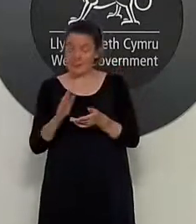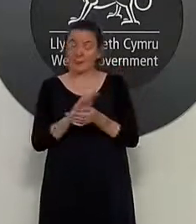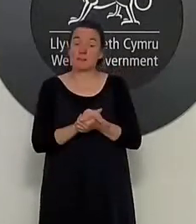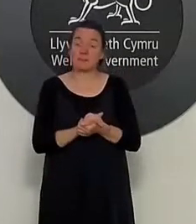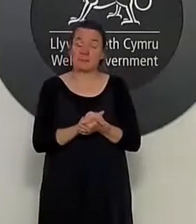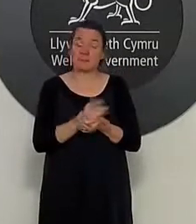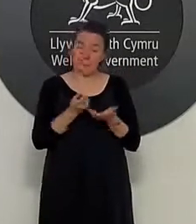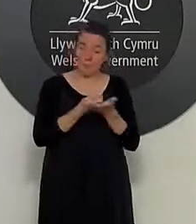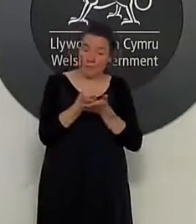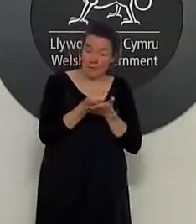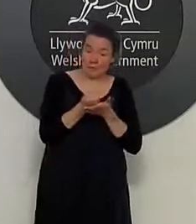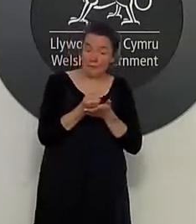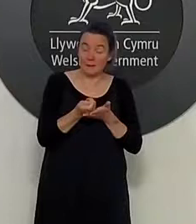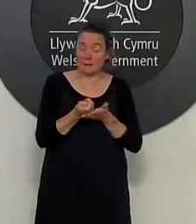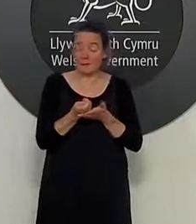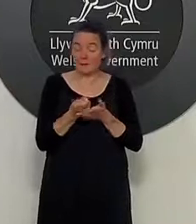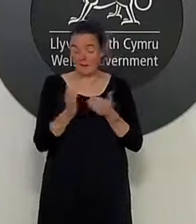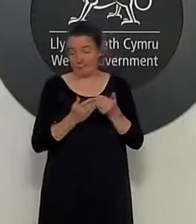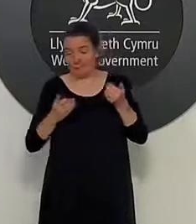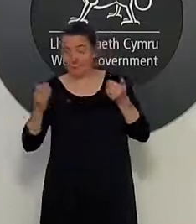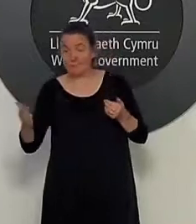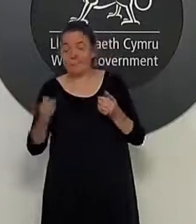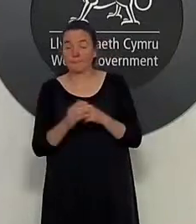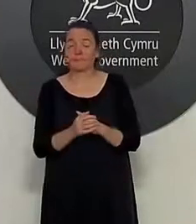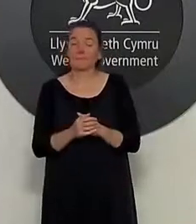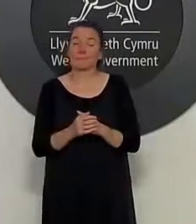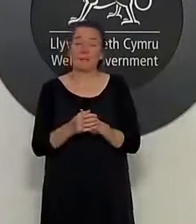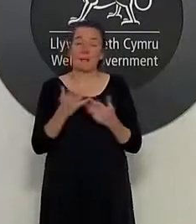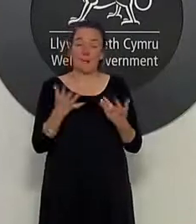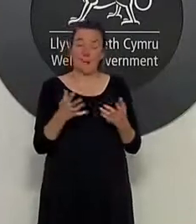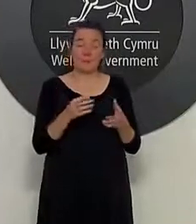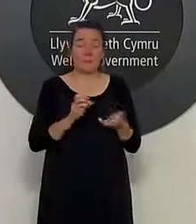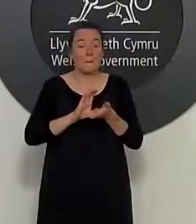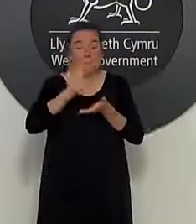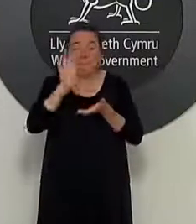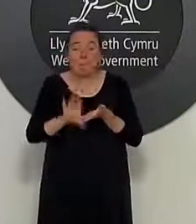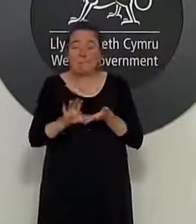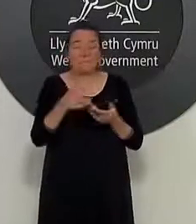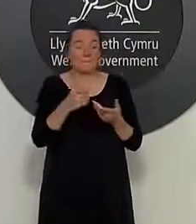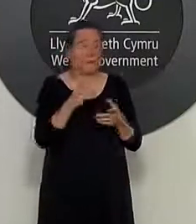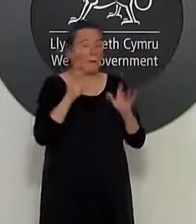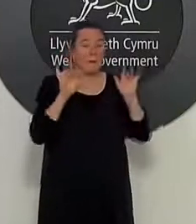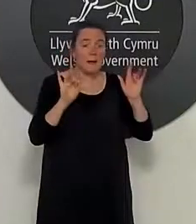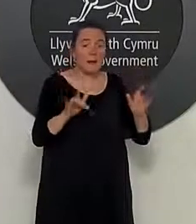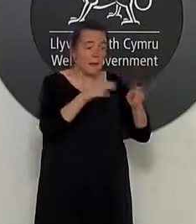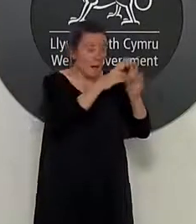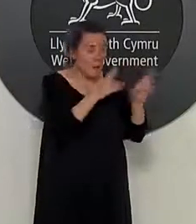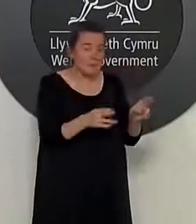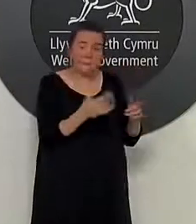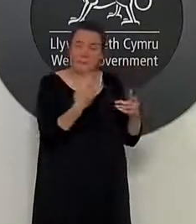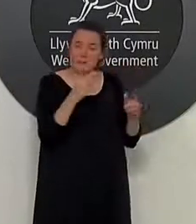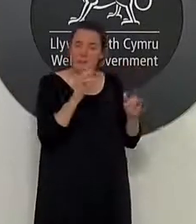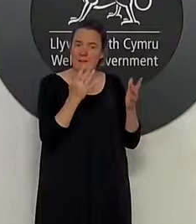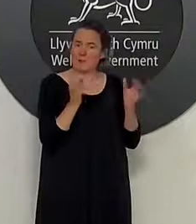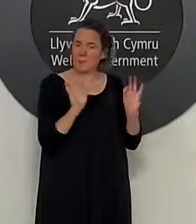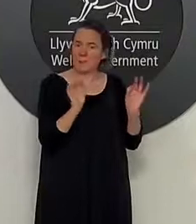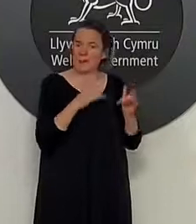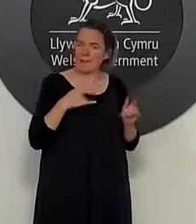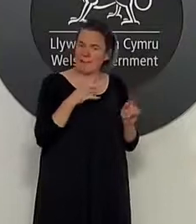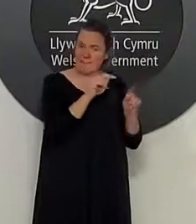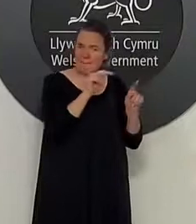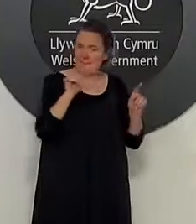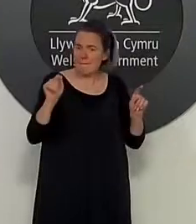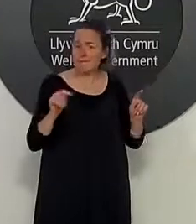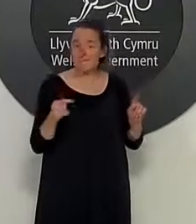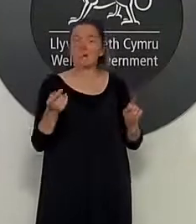investing millions of pounds to bring empty homes back into use for social housing. We've introduced new